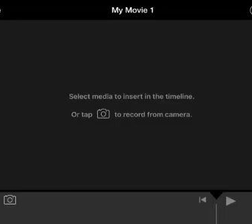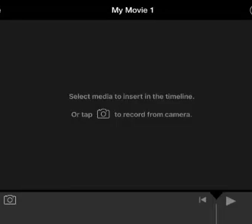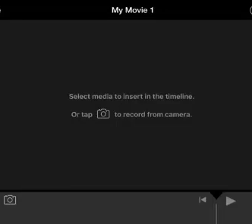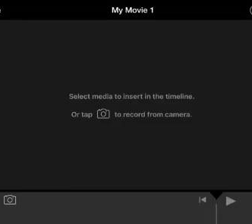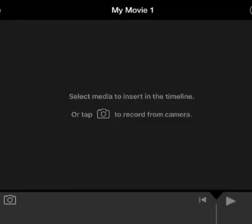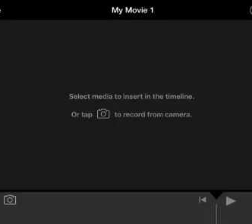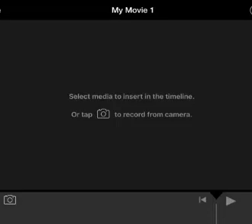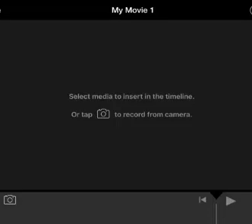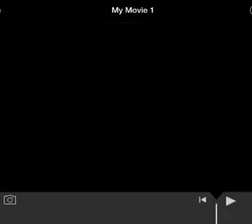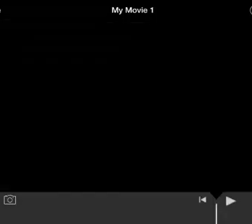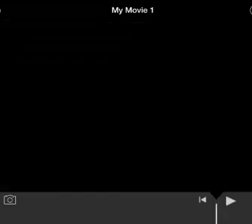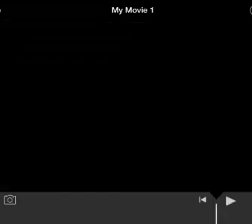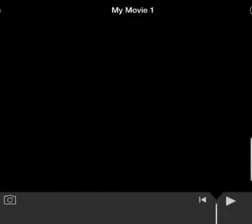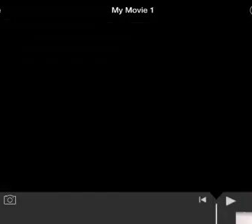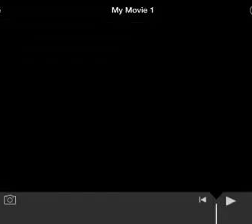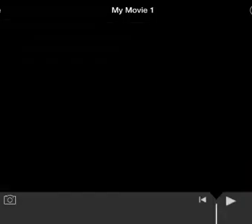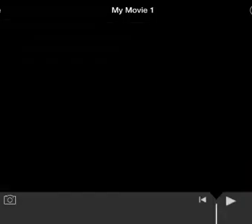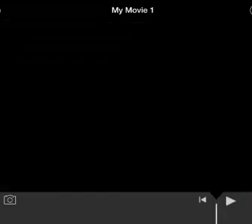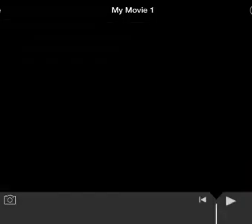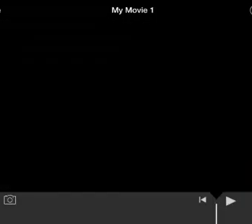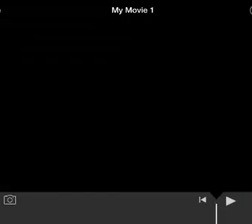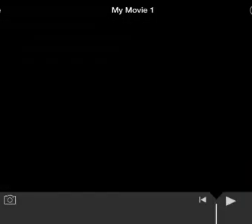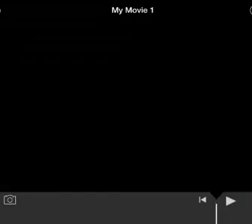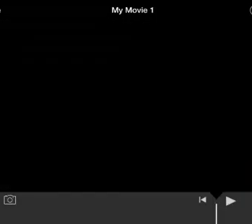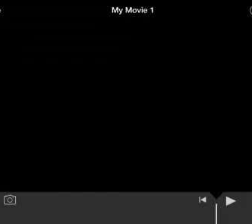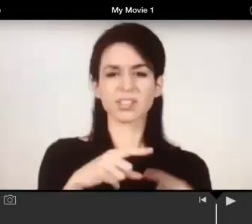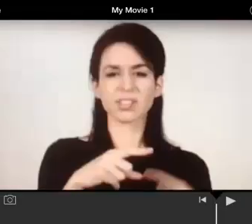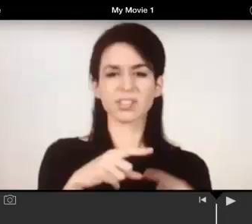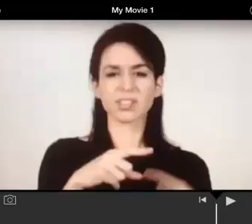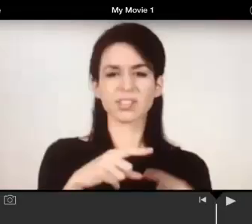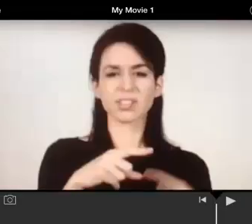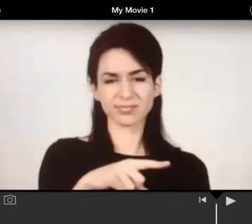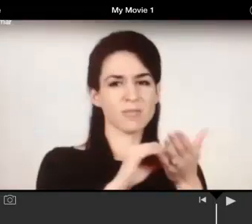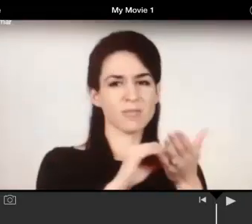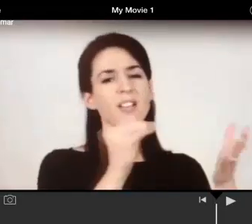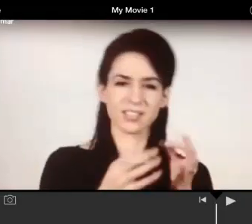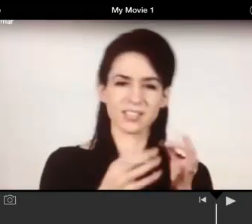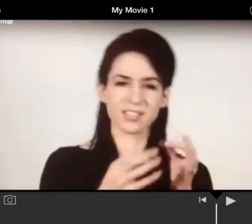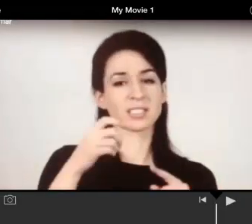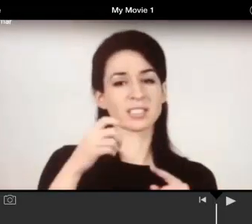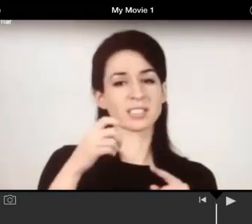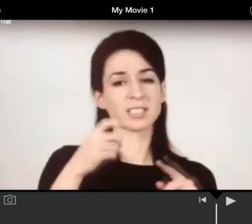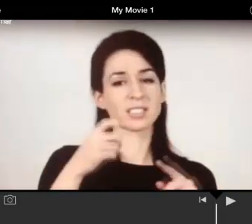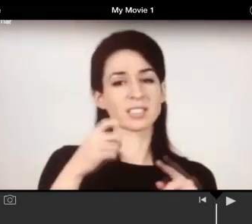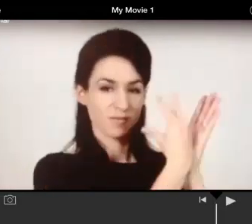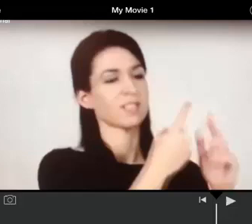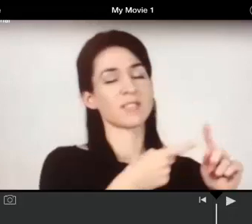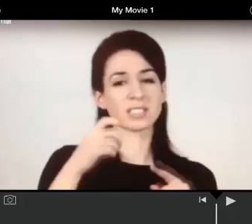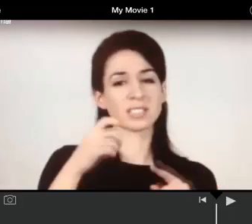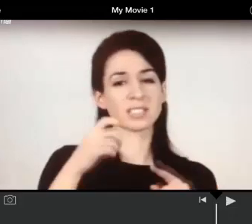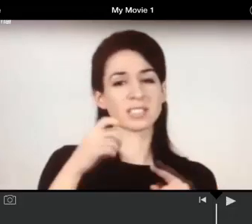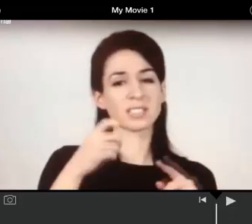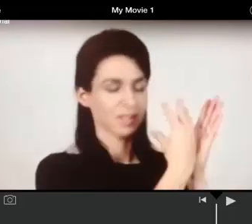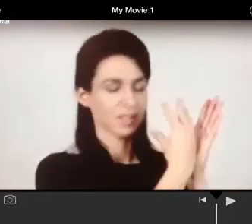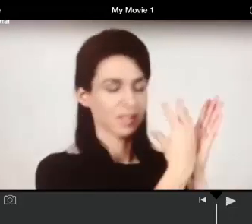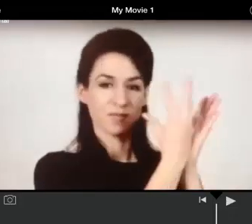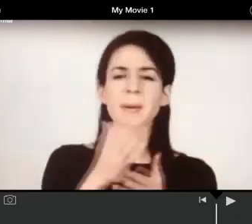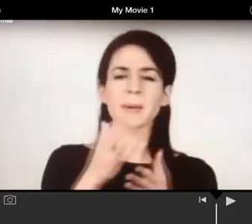And we're going to hit the plus button. Okay. So now that I have this video of me, not